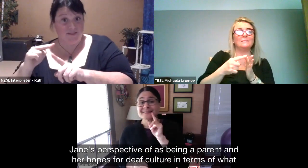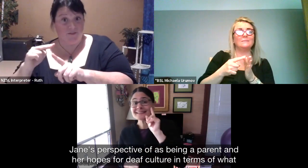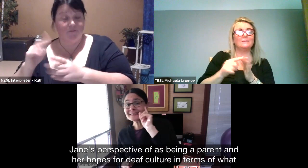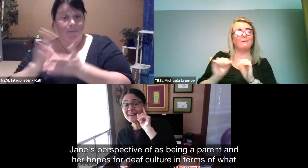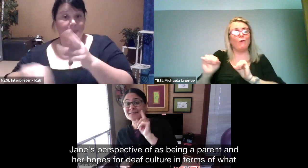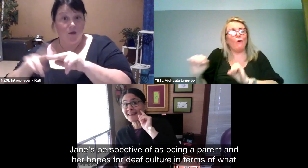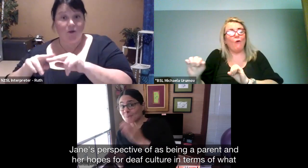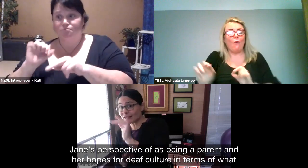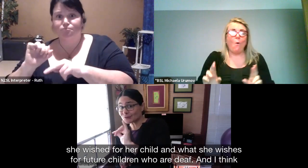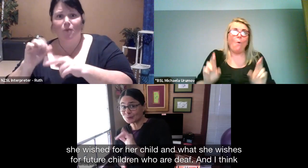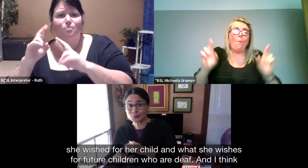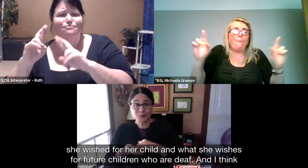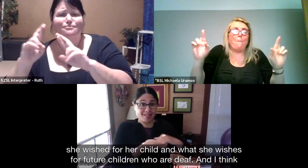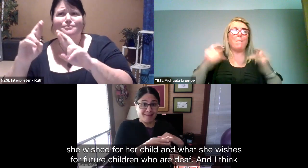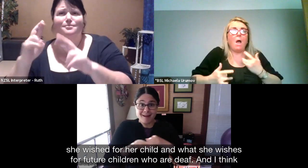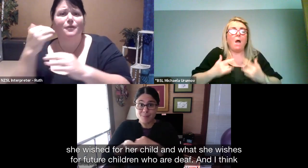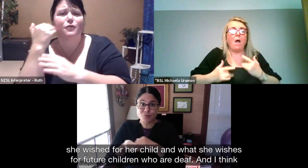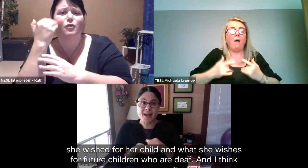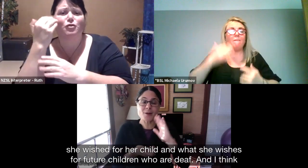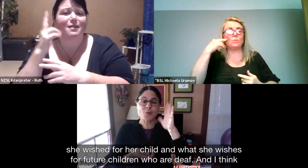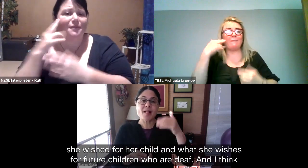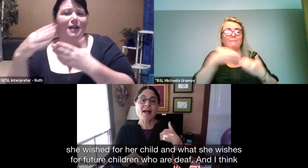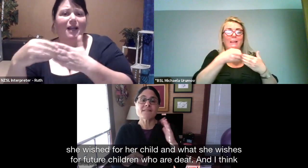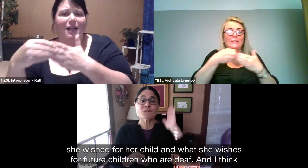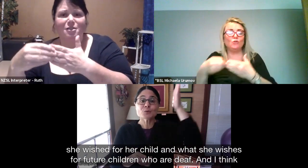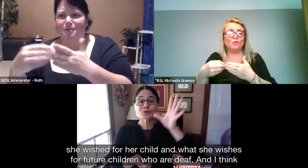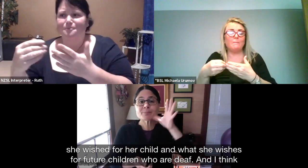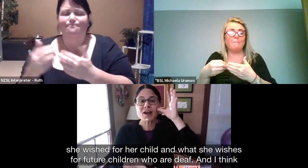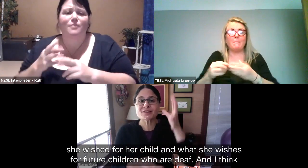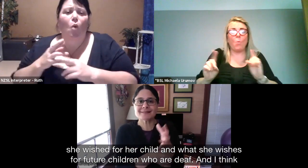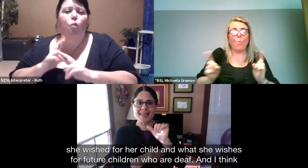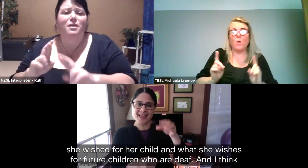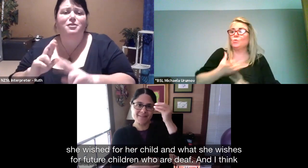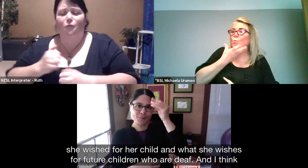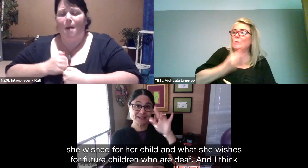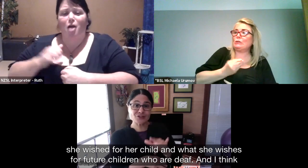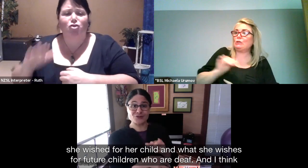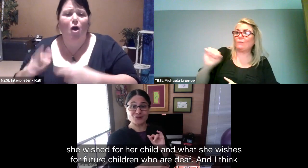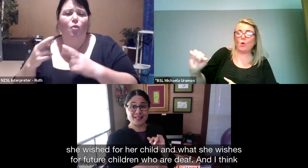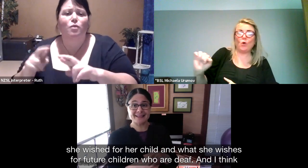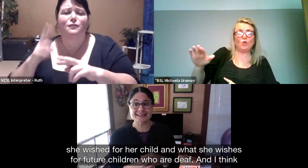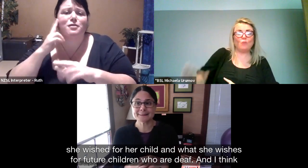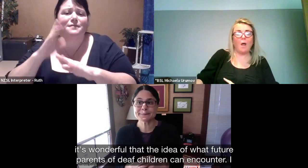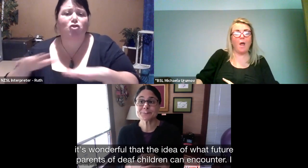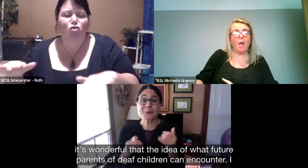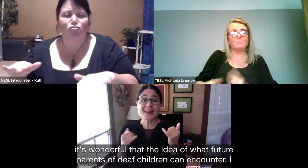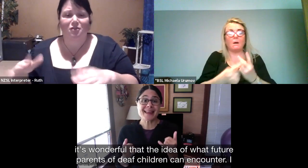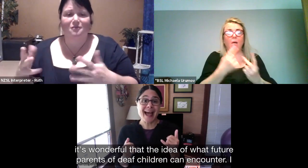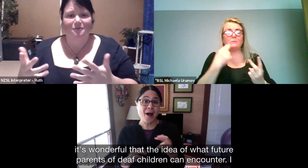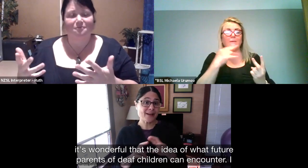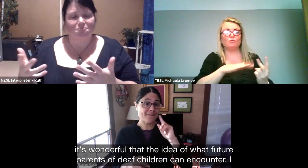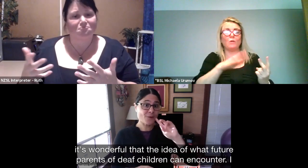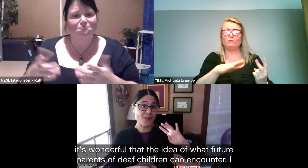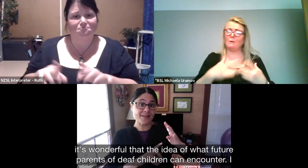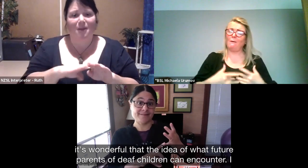leadership in terms of what she wished for her child and what she wishes for future children who are deaf. And I think it's wonderful that